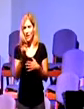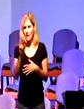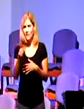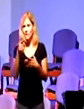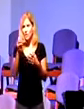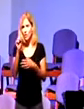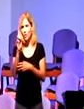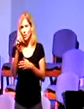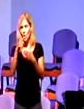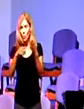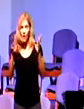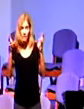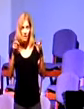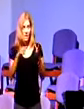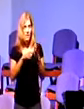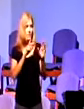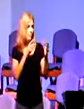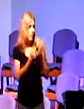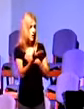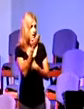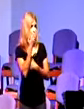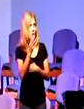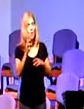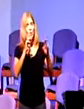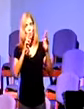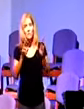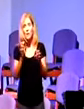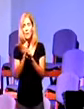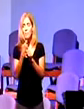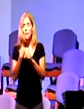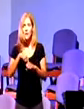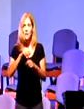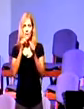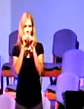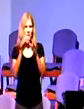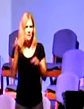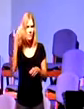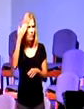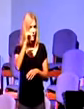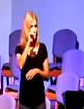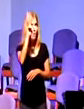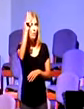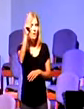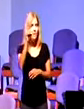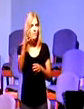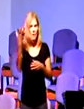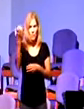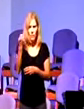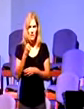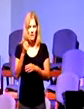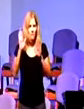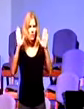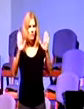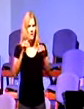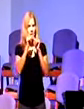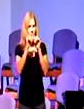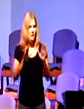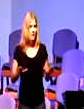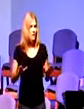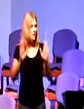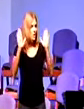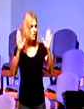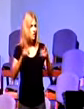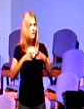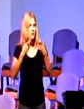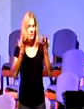morning. Respond. Lord, make us a blessing. And if you don't know him, then receive the greatest blessing, the greatest gift